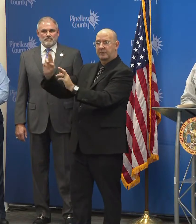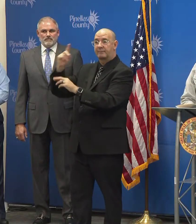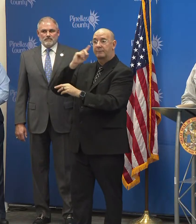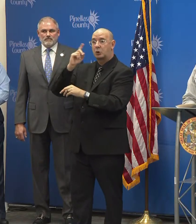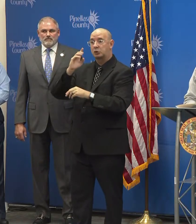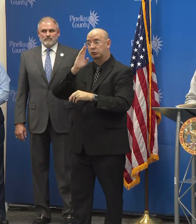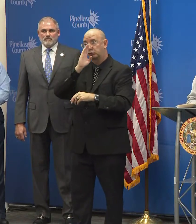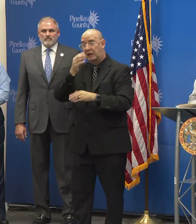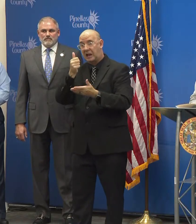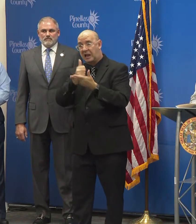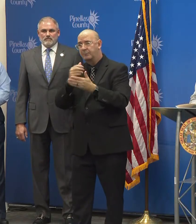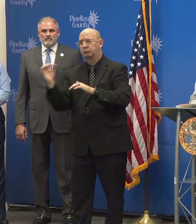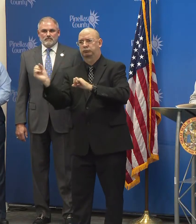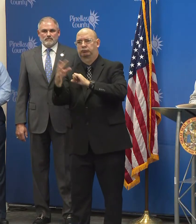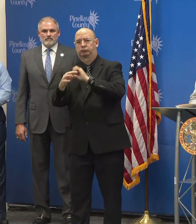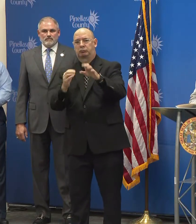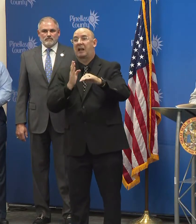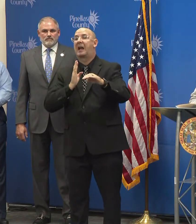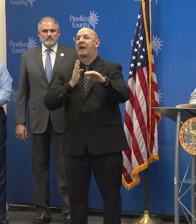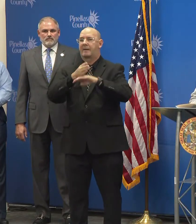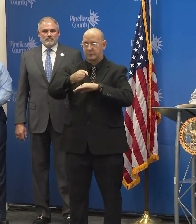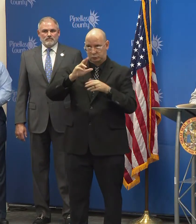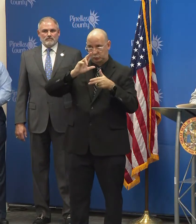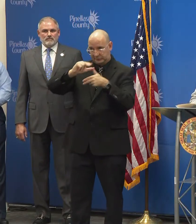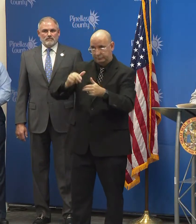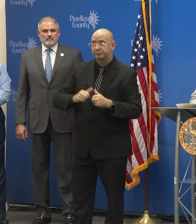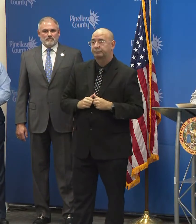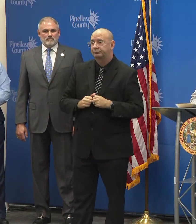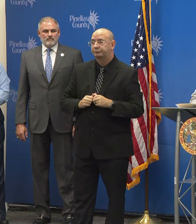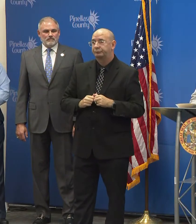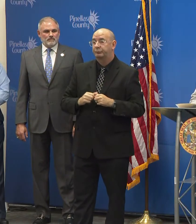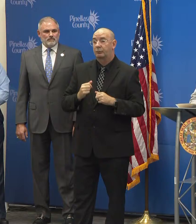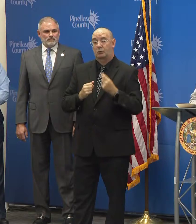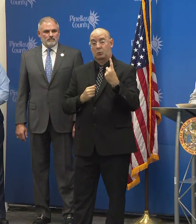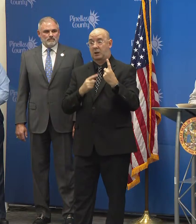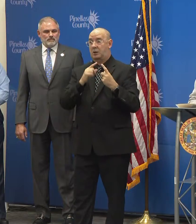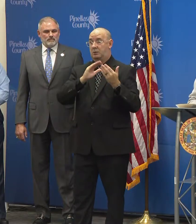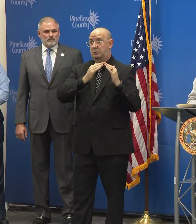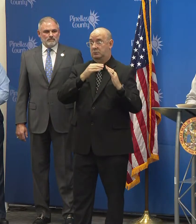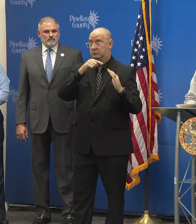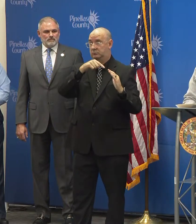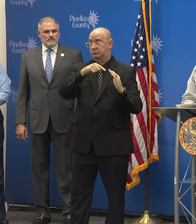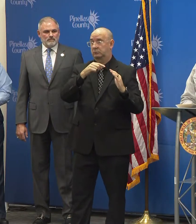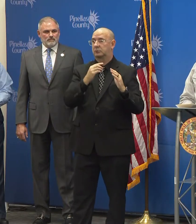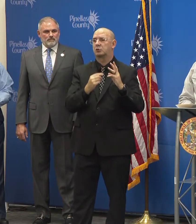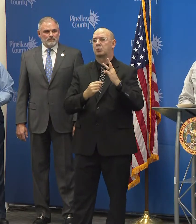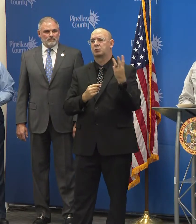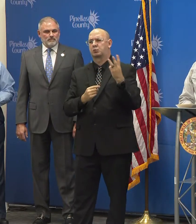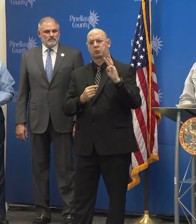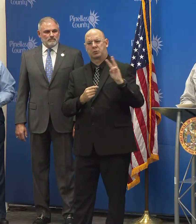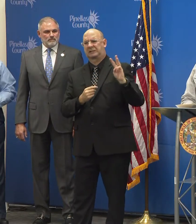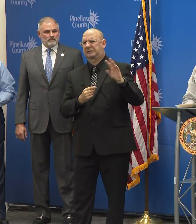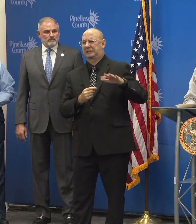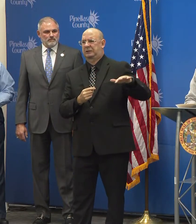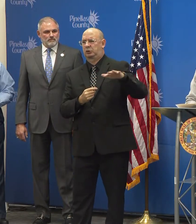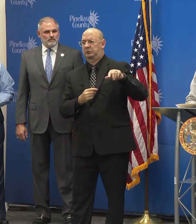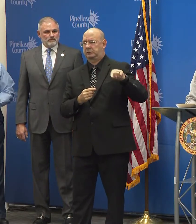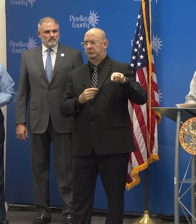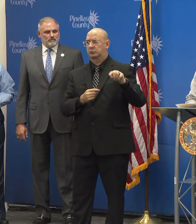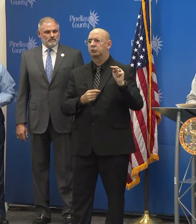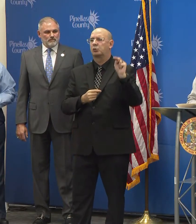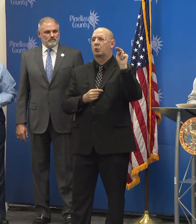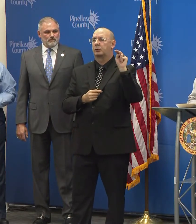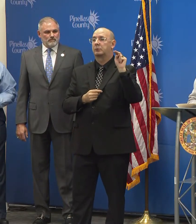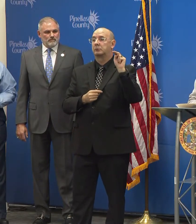landfall. We will set up one of those on the west side of the storm and one of those on the east side of the storm. Residents can